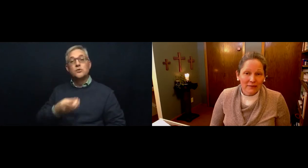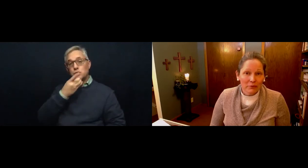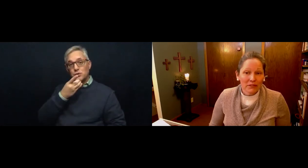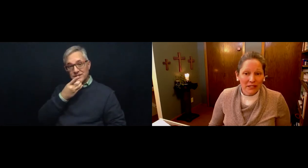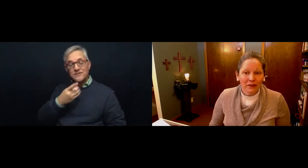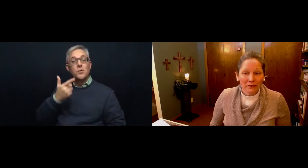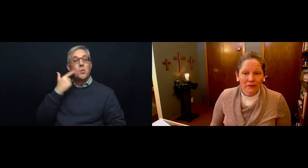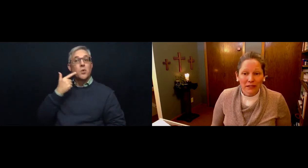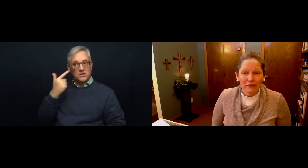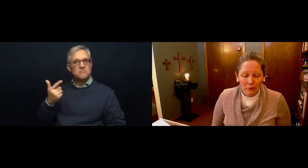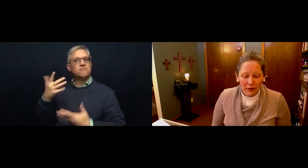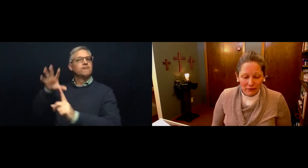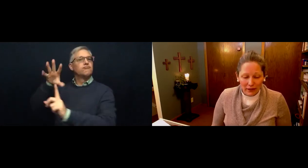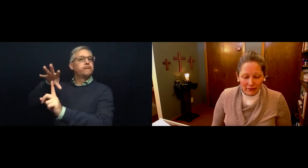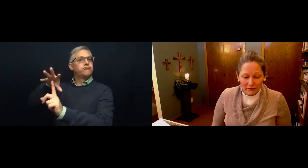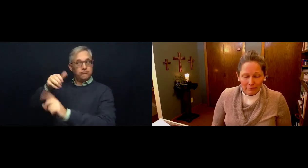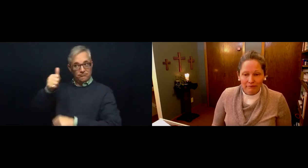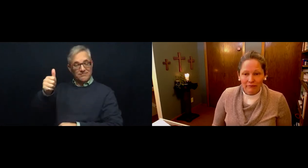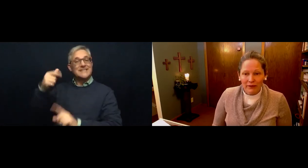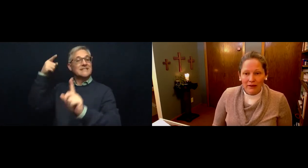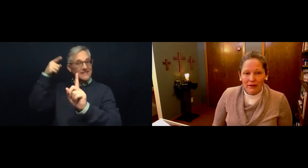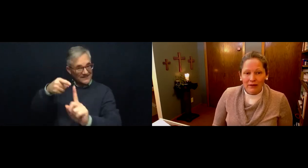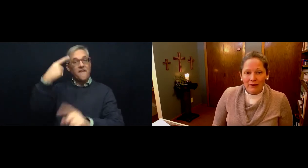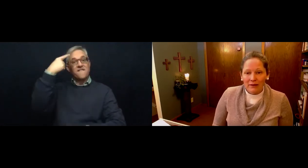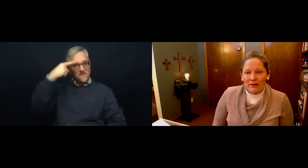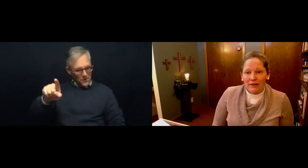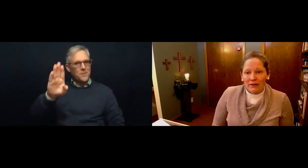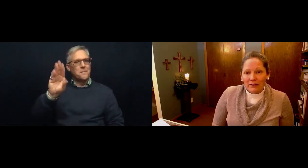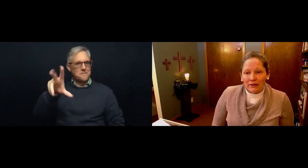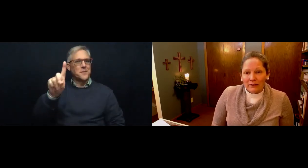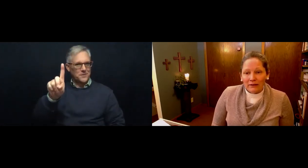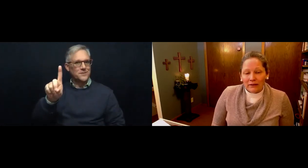this particularly for Bread of Life.